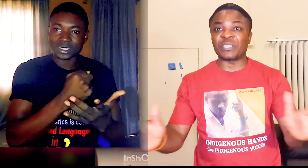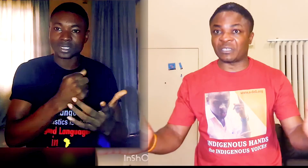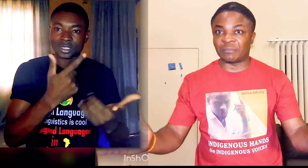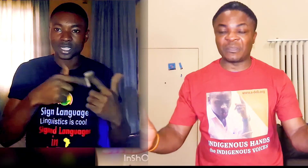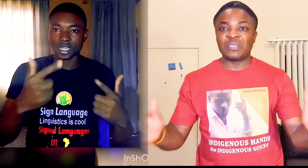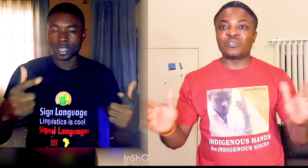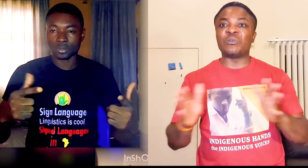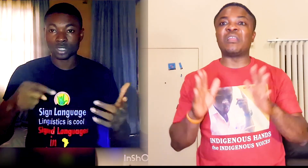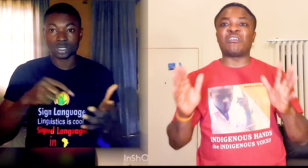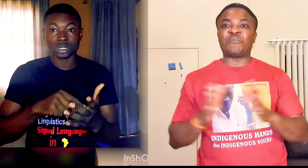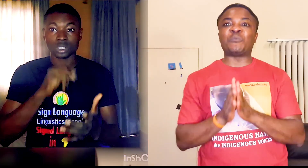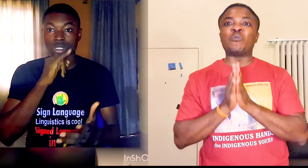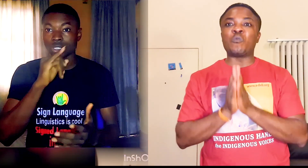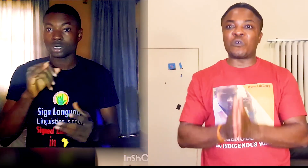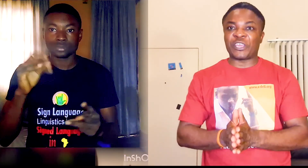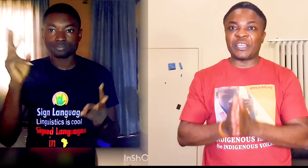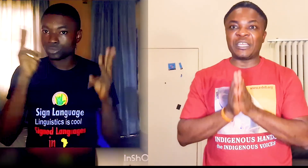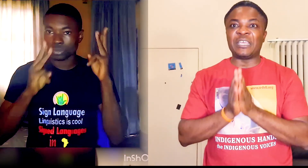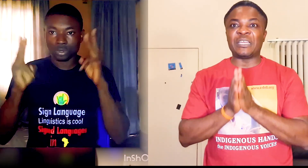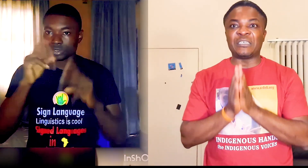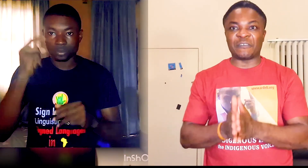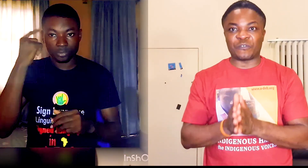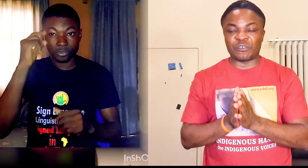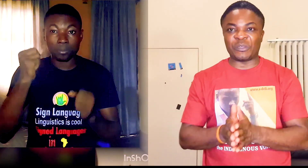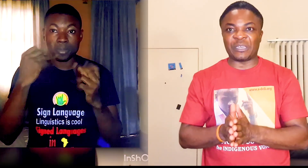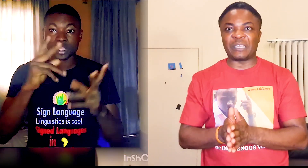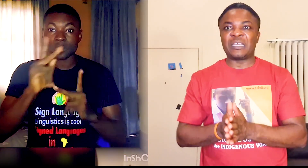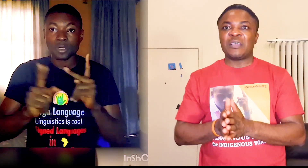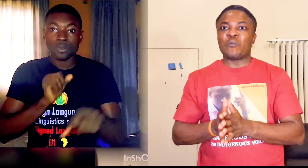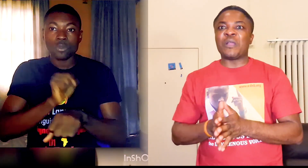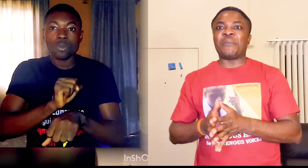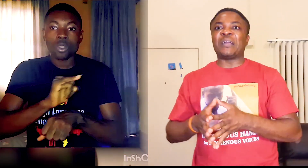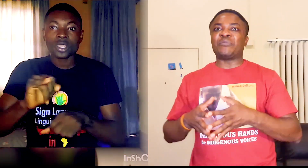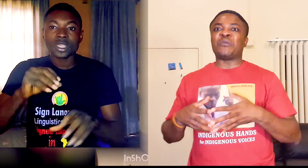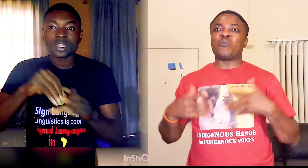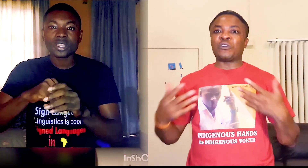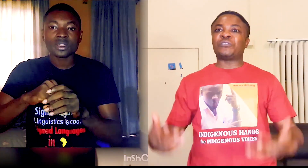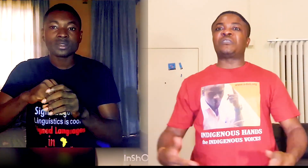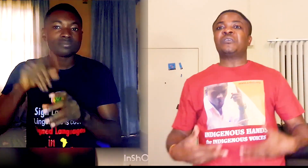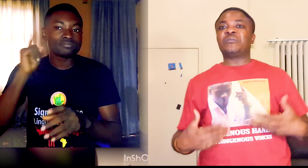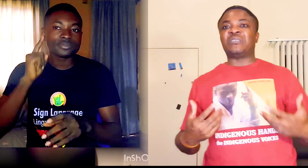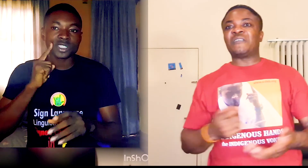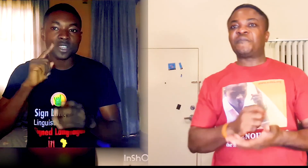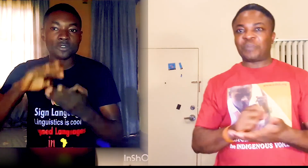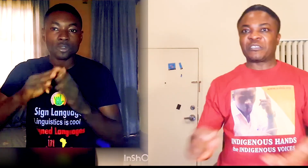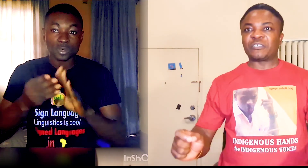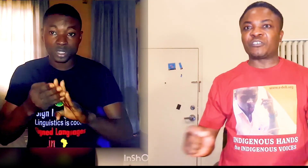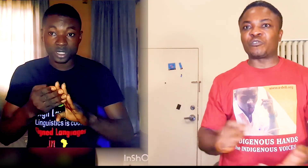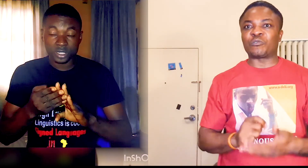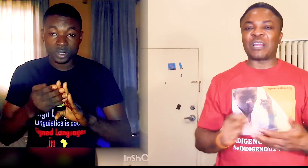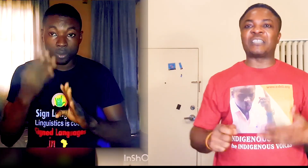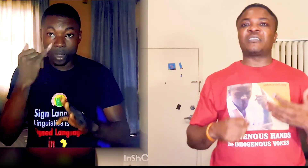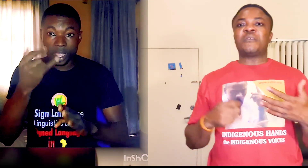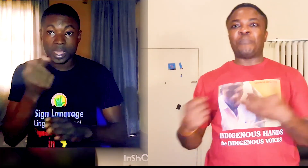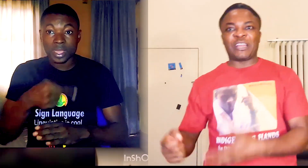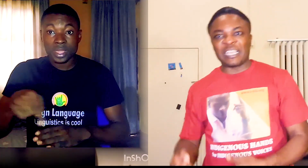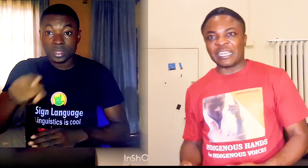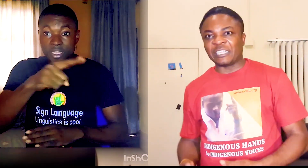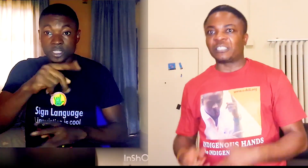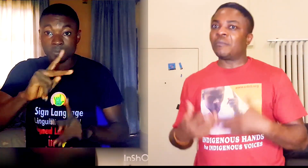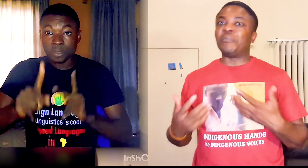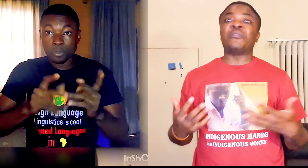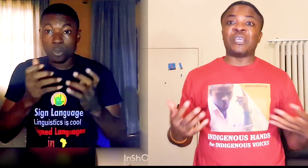is worrisome to a lot of people working in a deaf community, whereby they want deaf persons to write